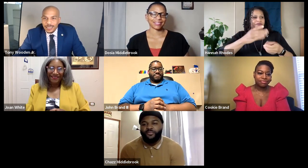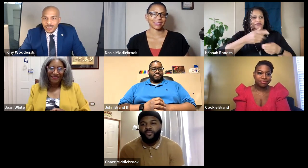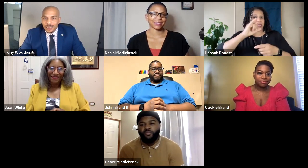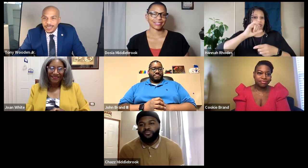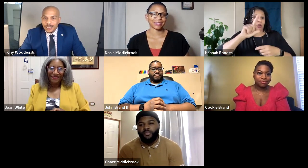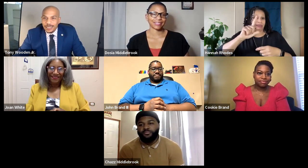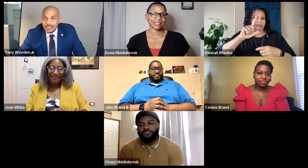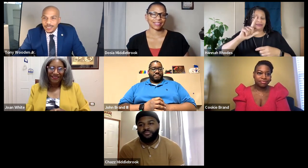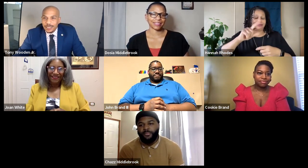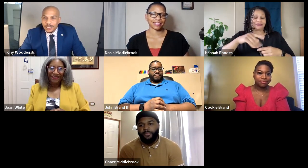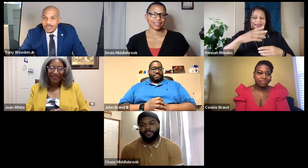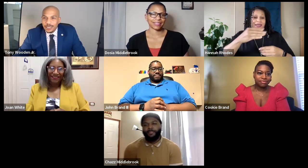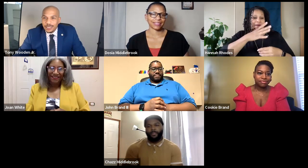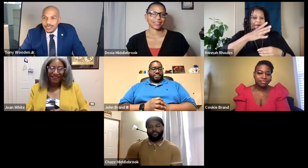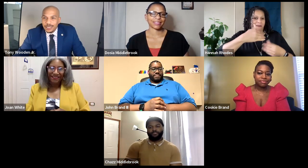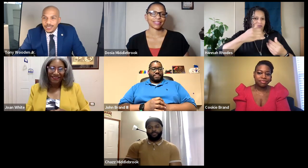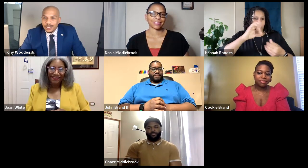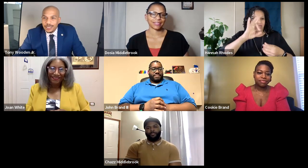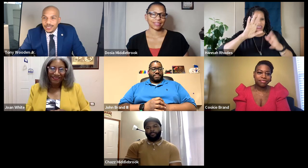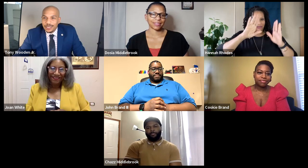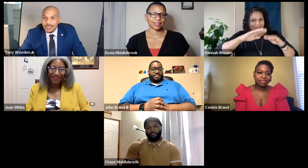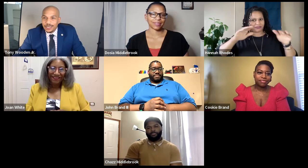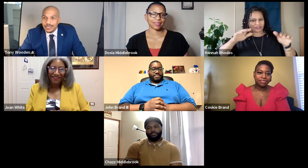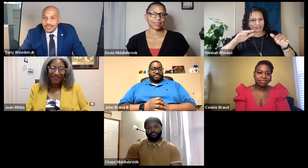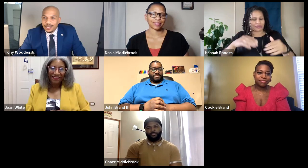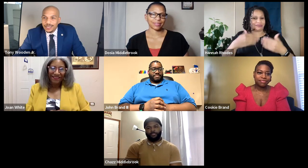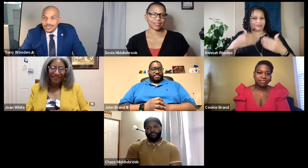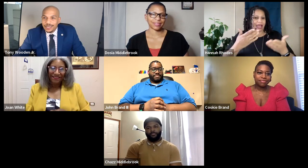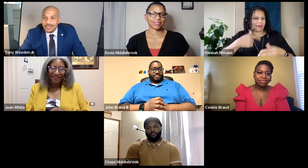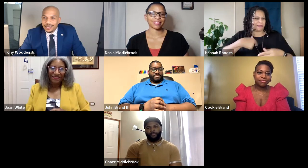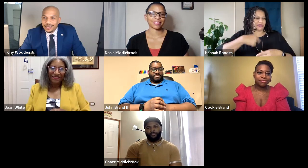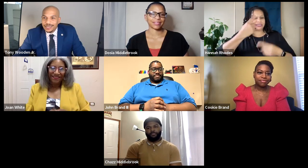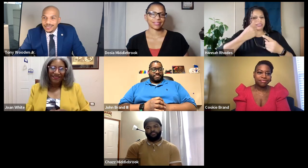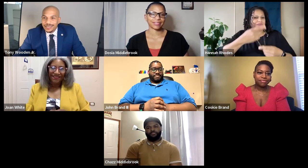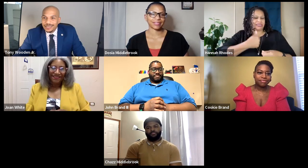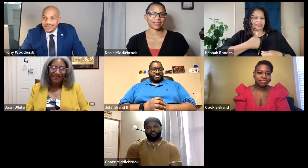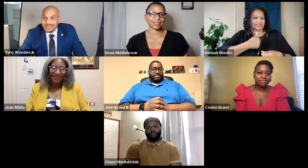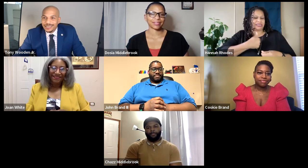from Illinois. I'm mom of 8 children. Consider myself.